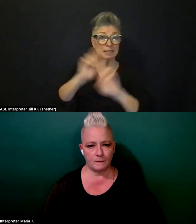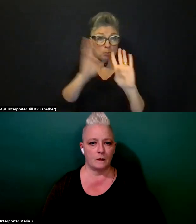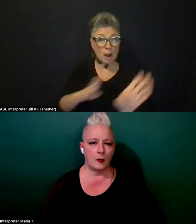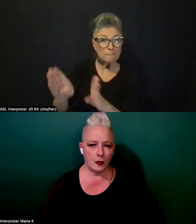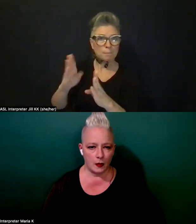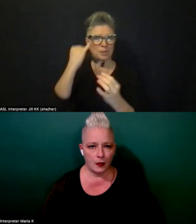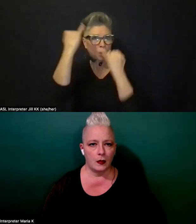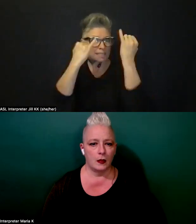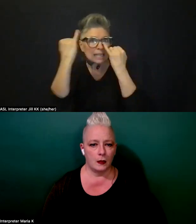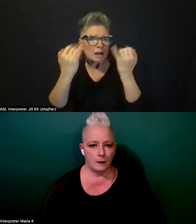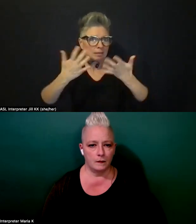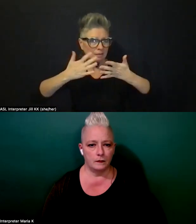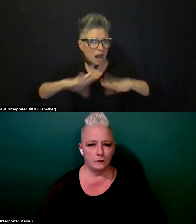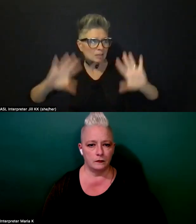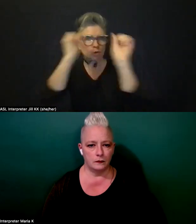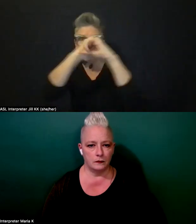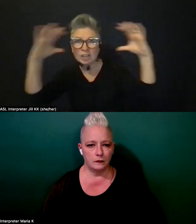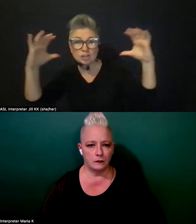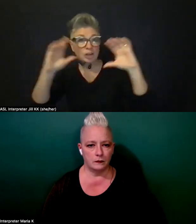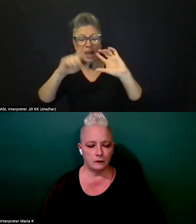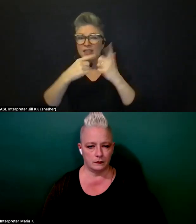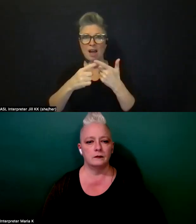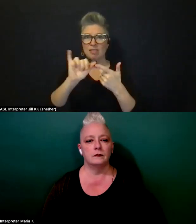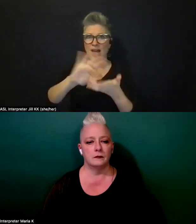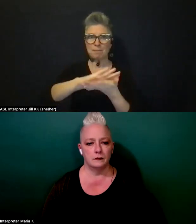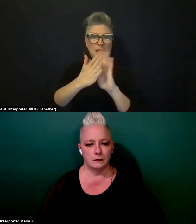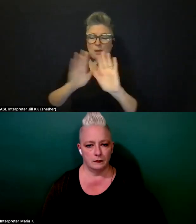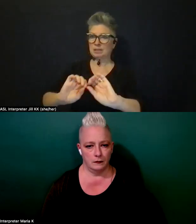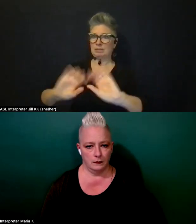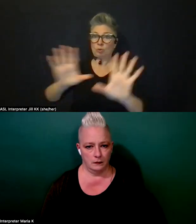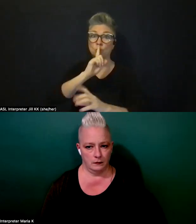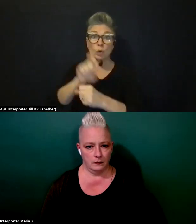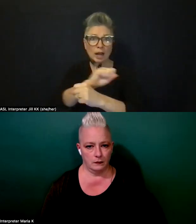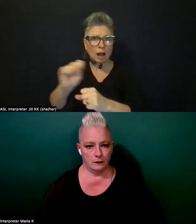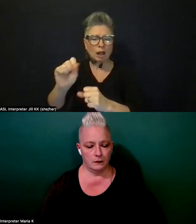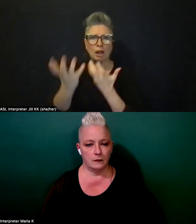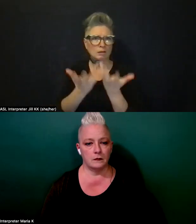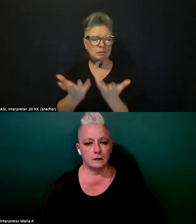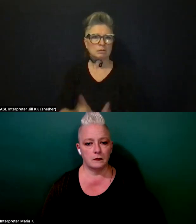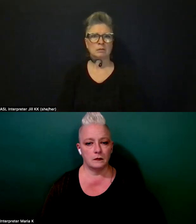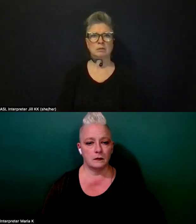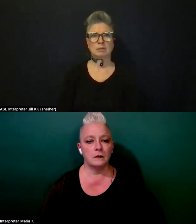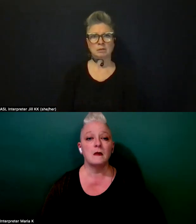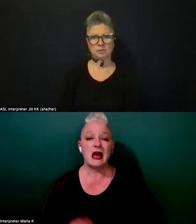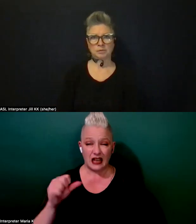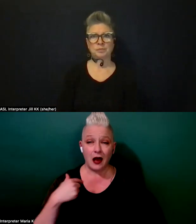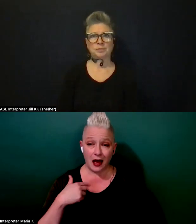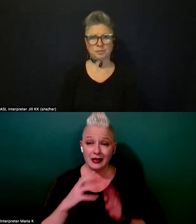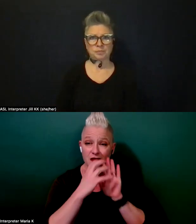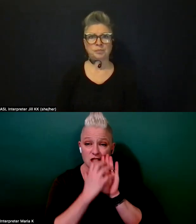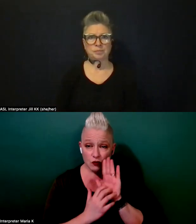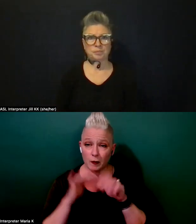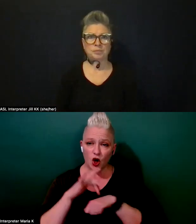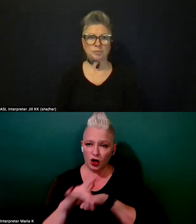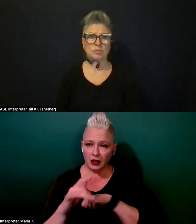your vision, and then you bring it to life. Yeah, I get the script really early on, as early